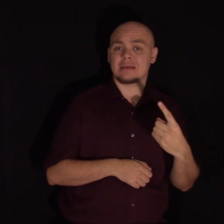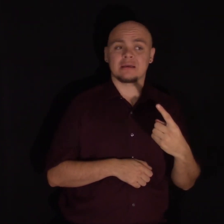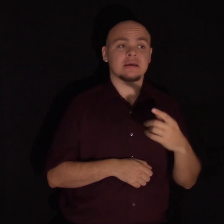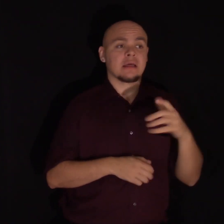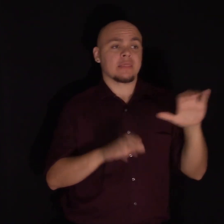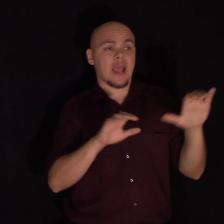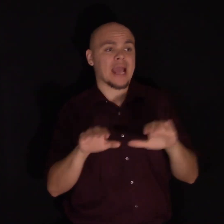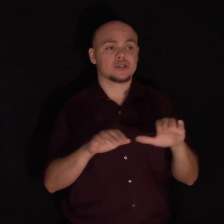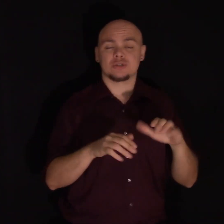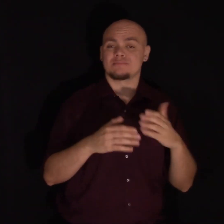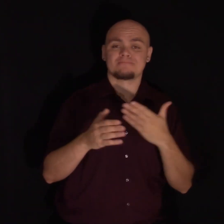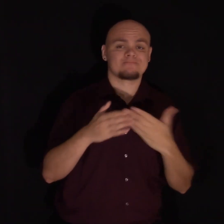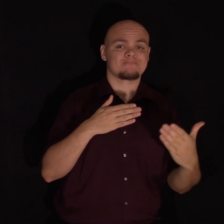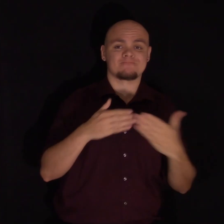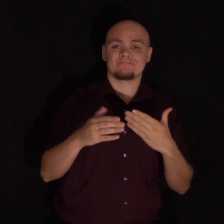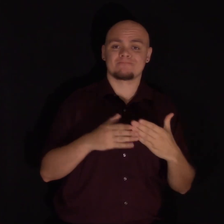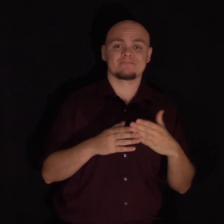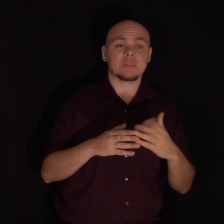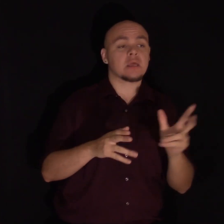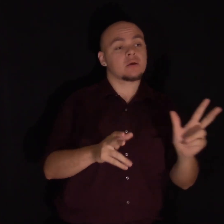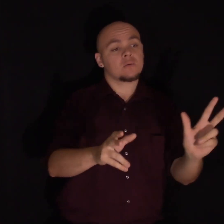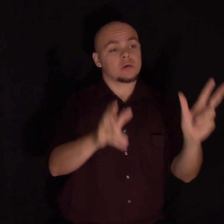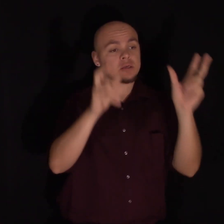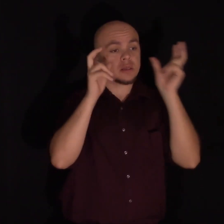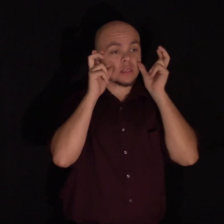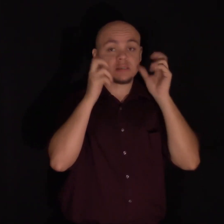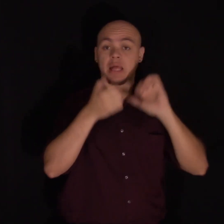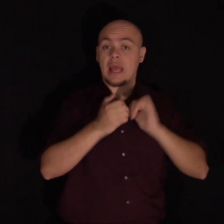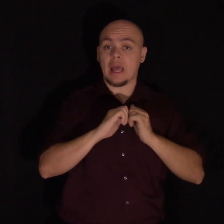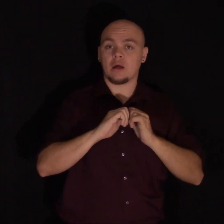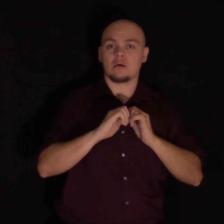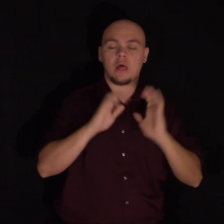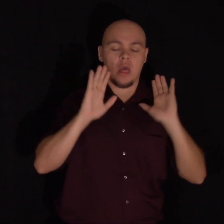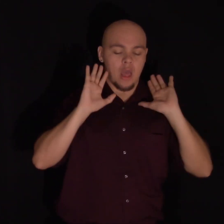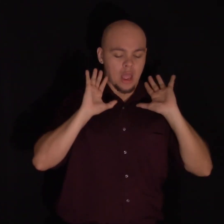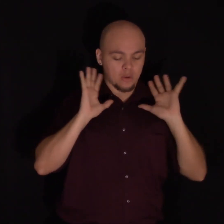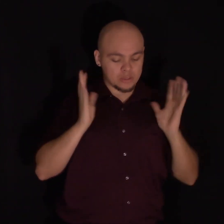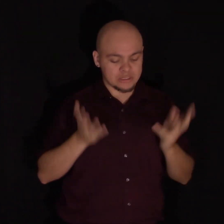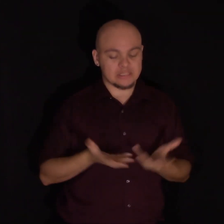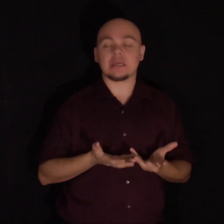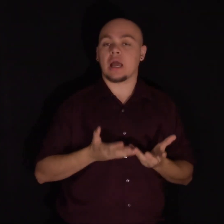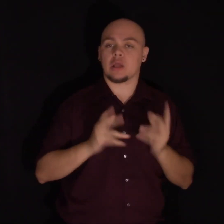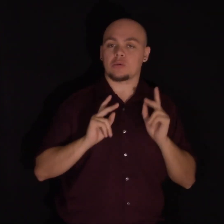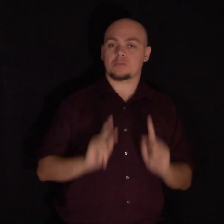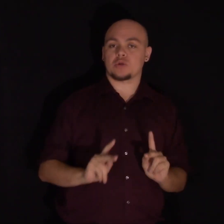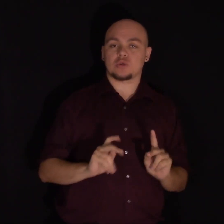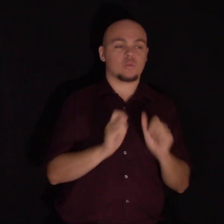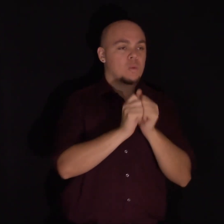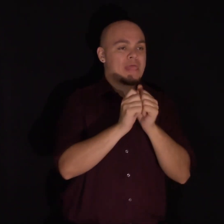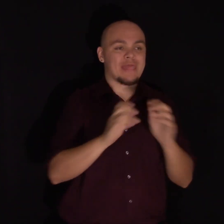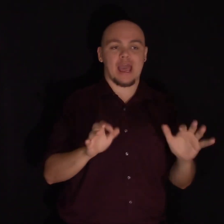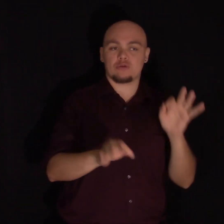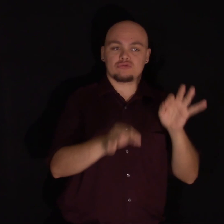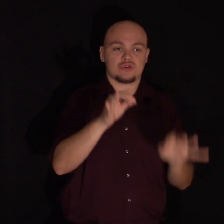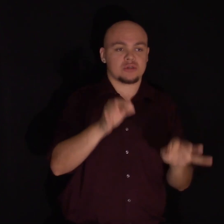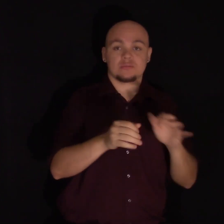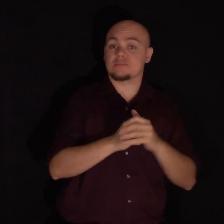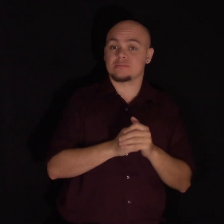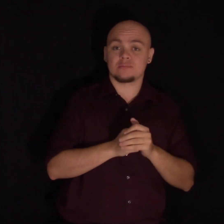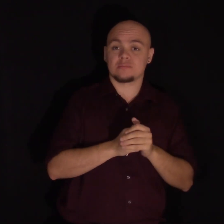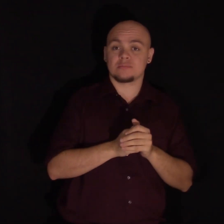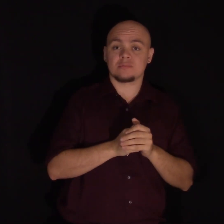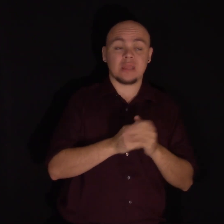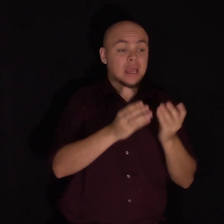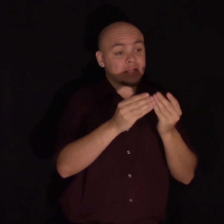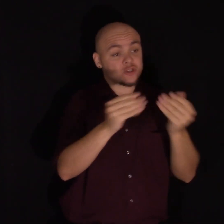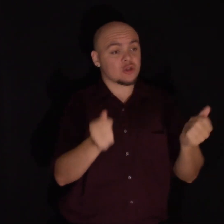act. We should listen with our whole being, without judgment, and without offering